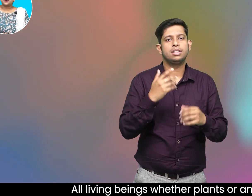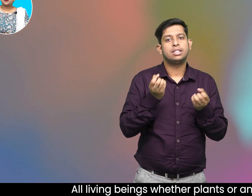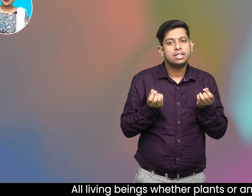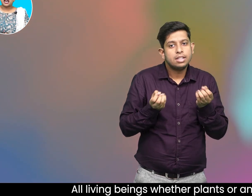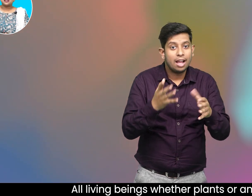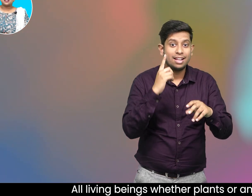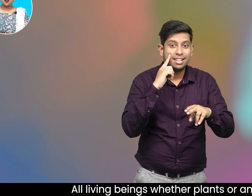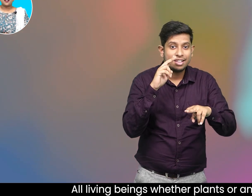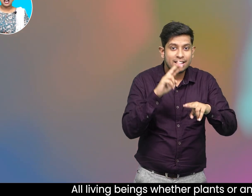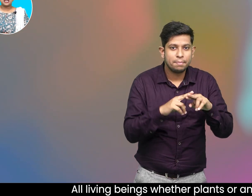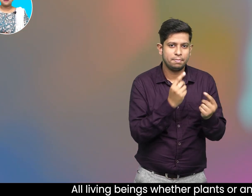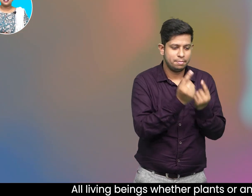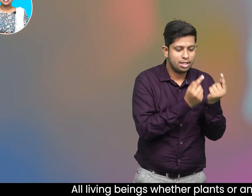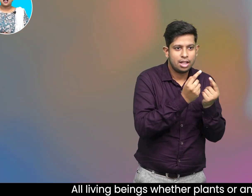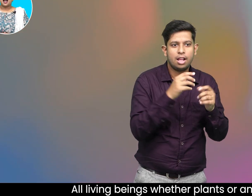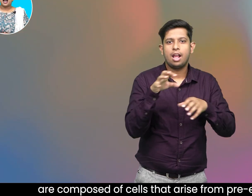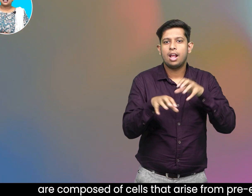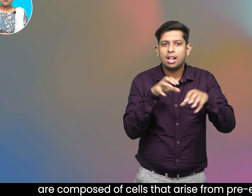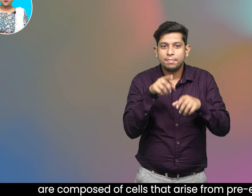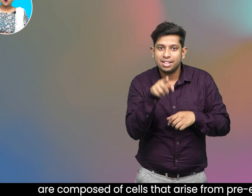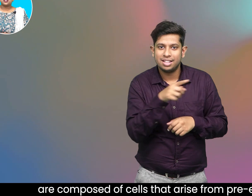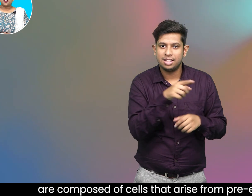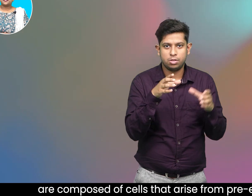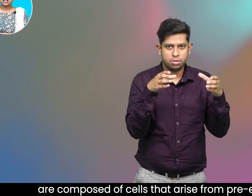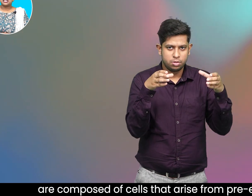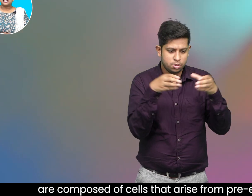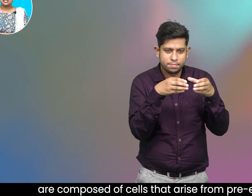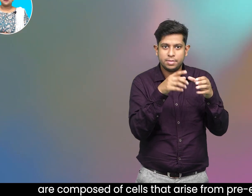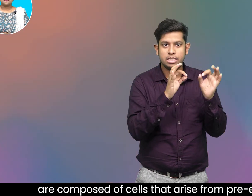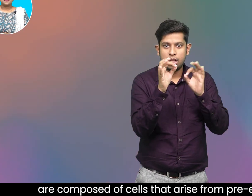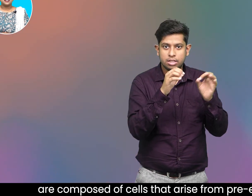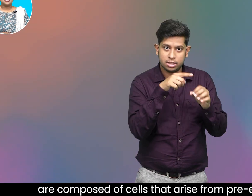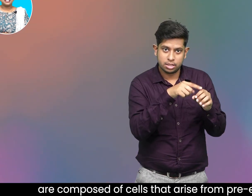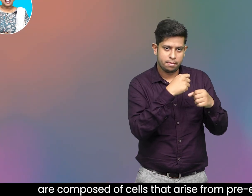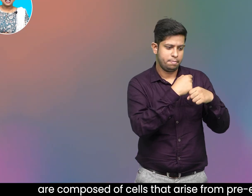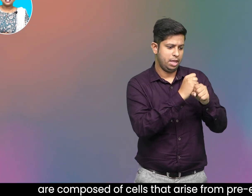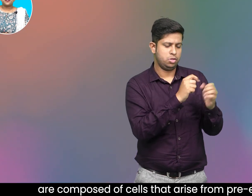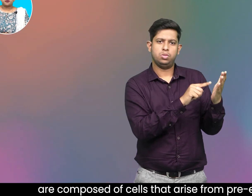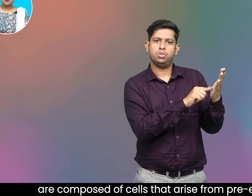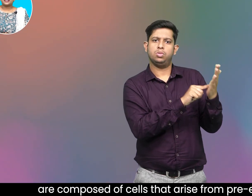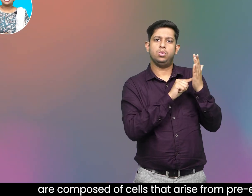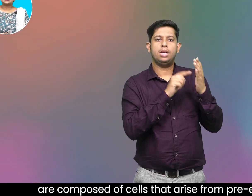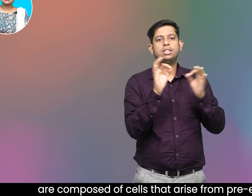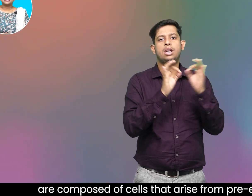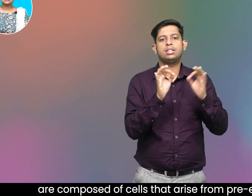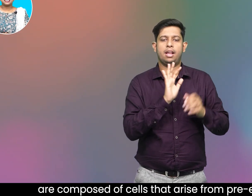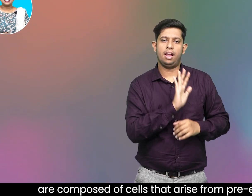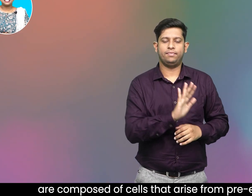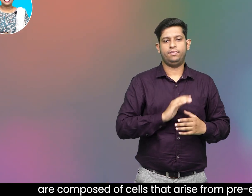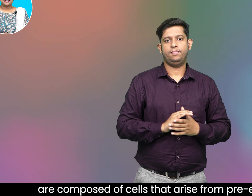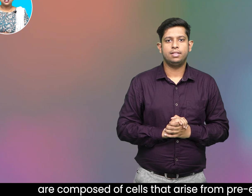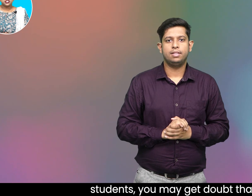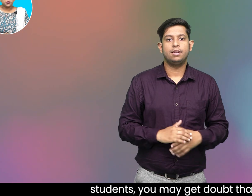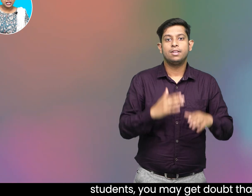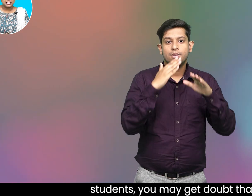beings, whether plants or animals, are composed of cells that arise from pre-existing